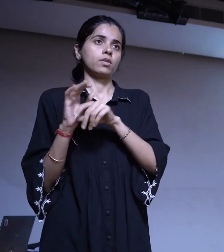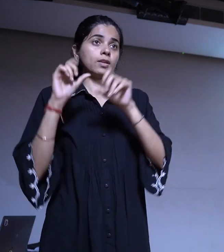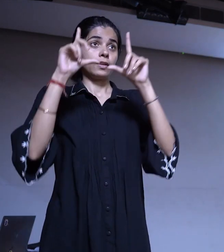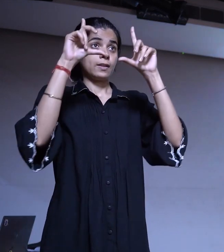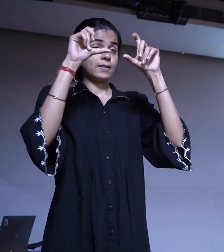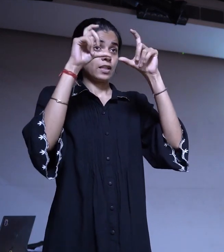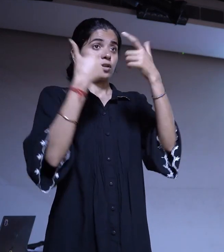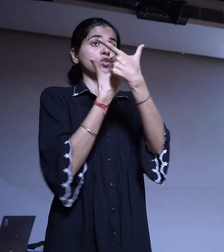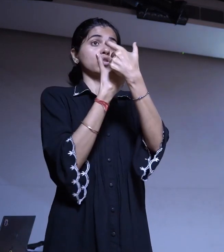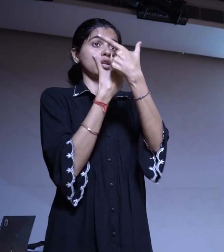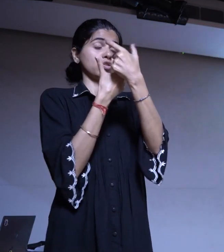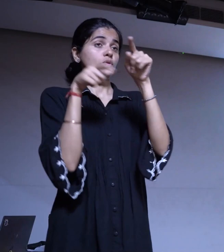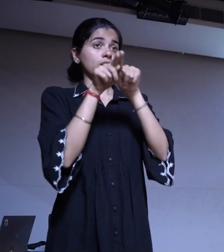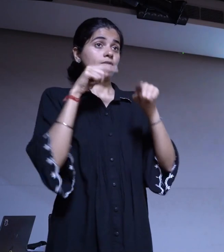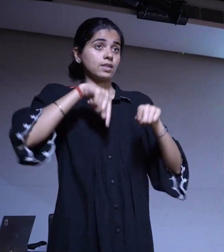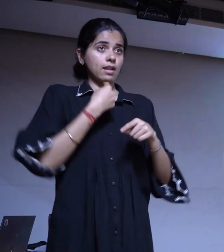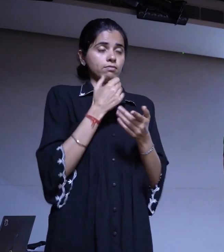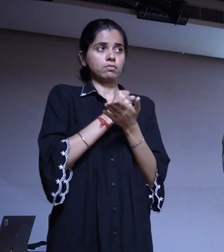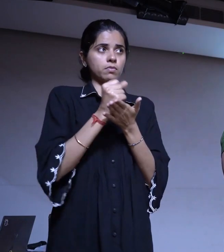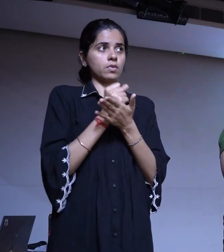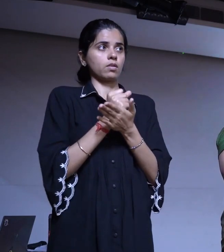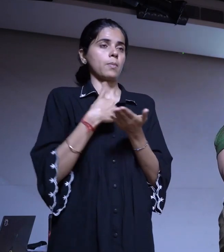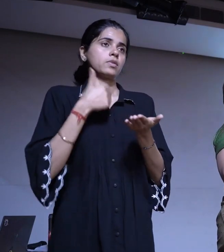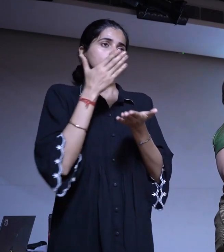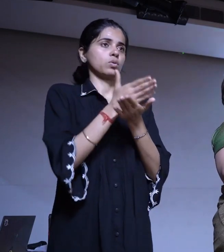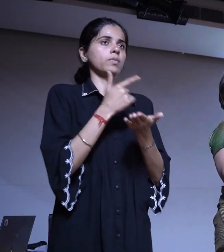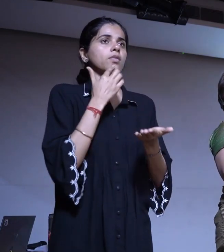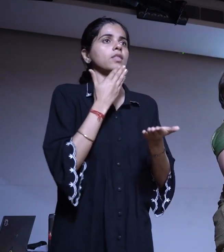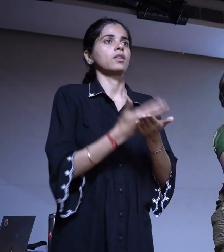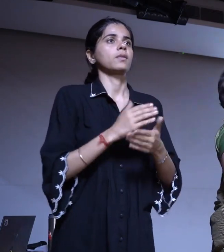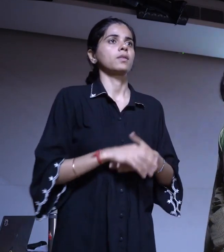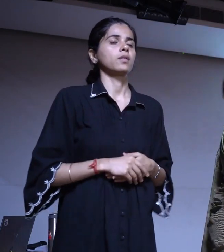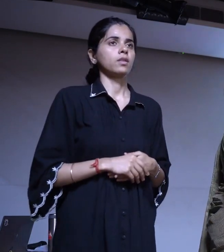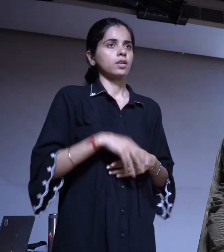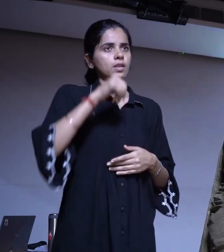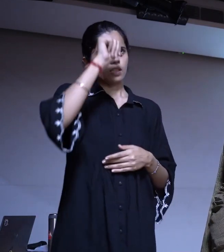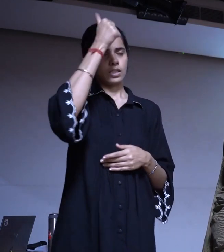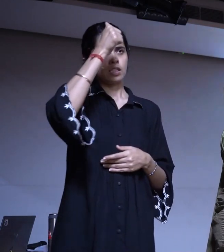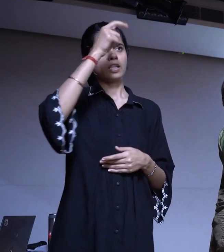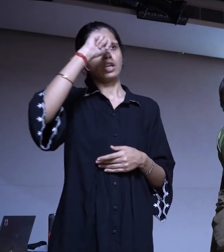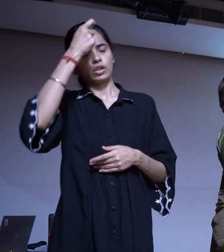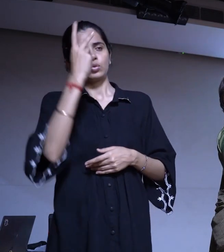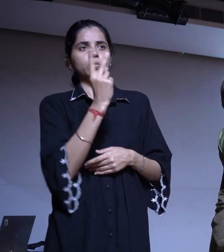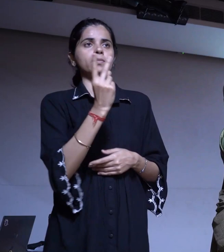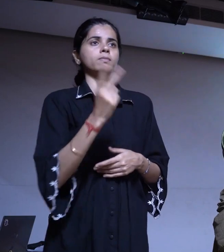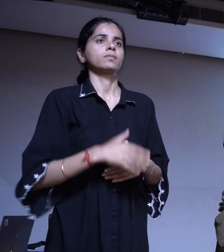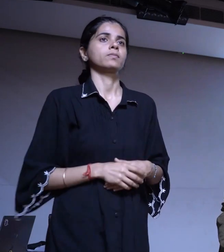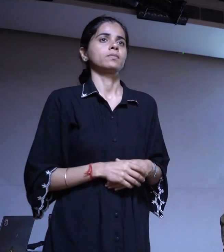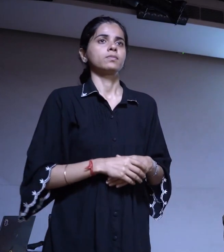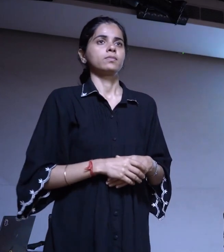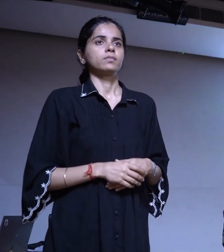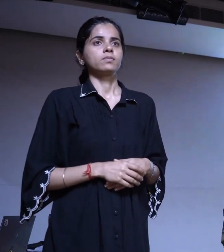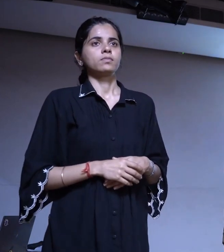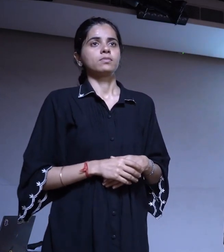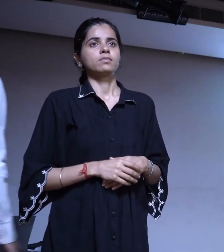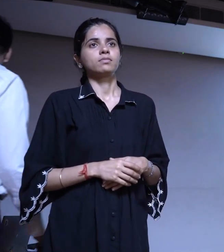screenshot in case you'd like to try a demo for yourself and I'll stop there thank you very much so this is in Hindi that's and English